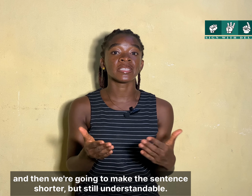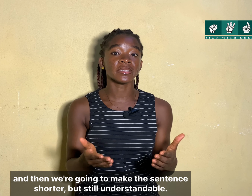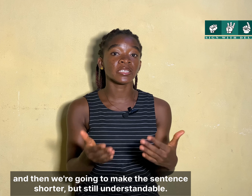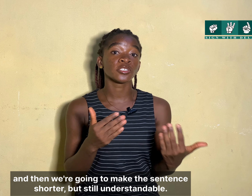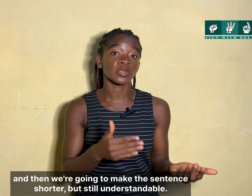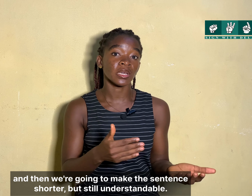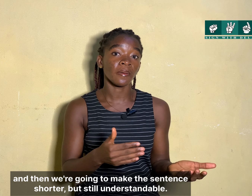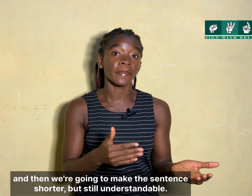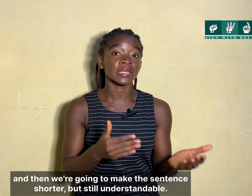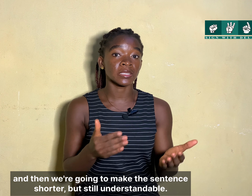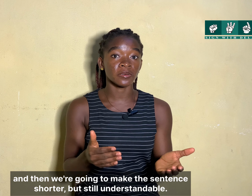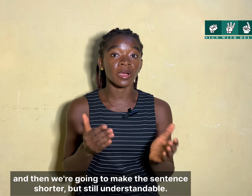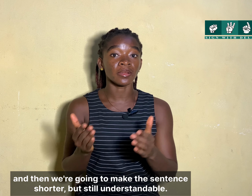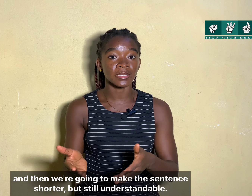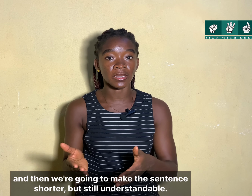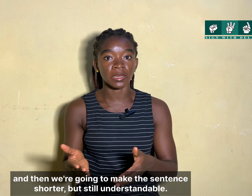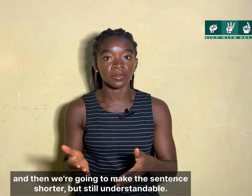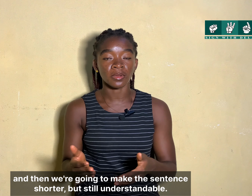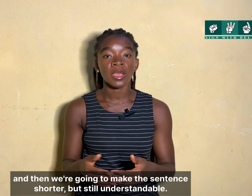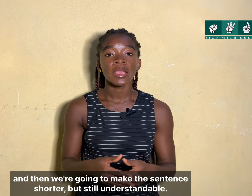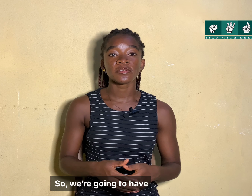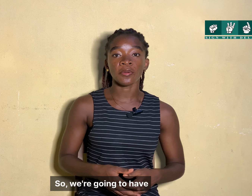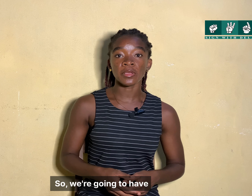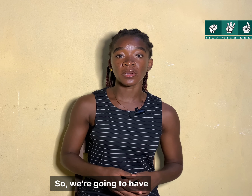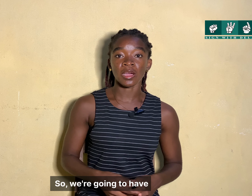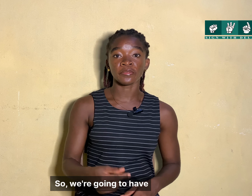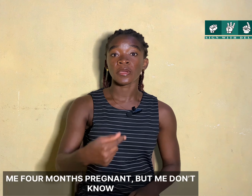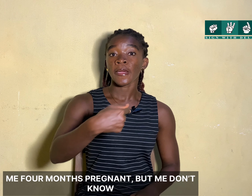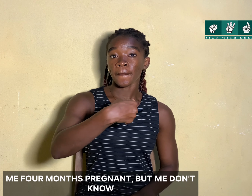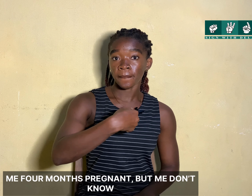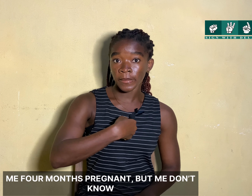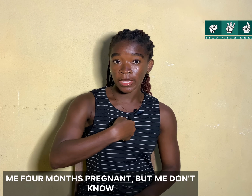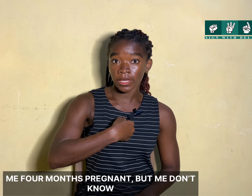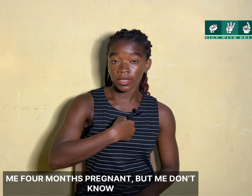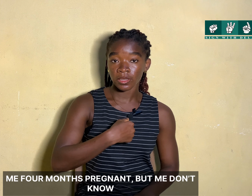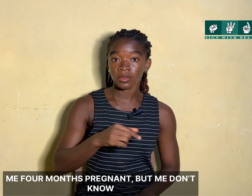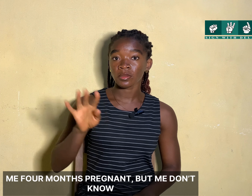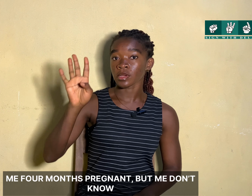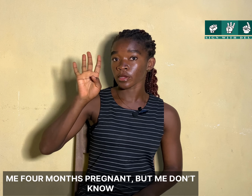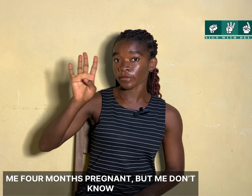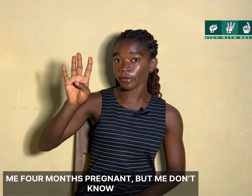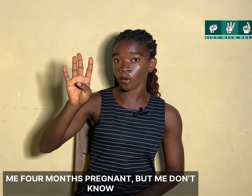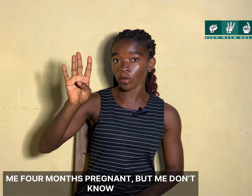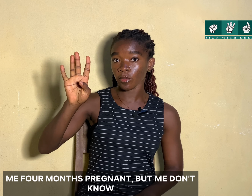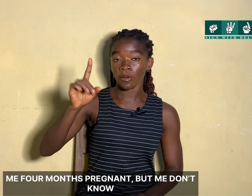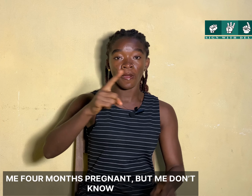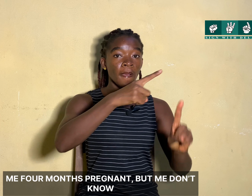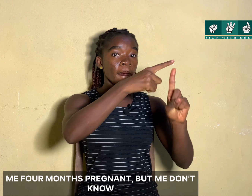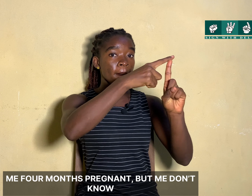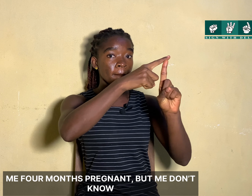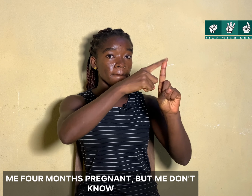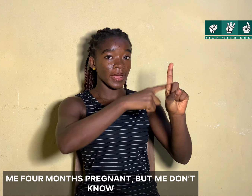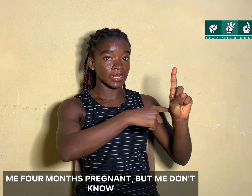going to have. Me. Four. Month.